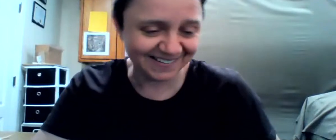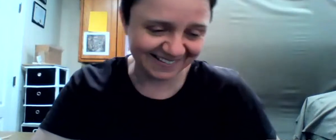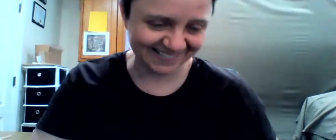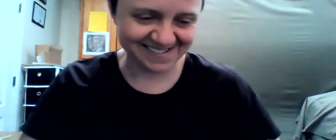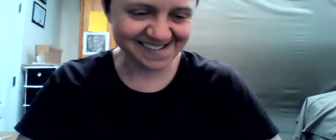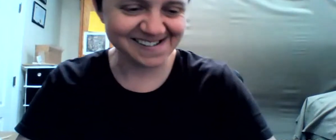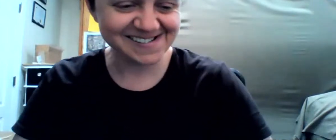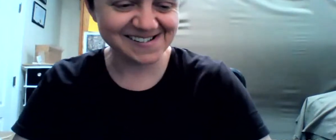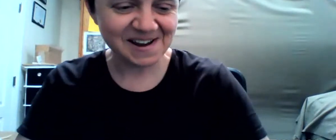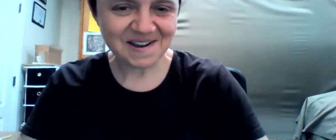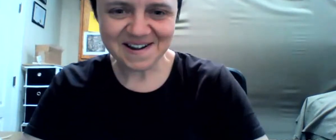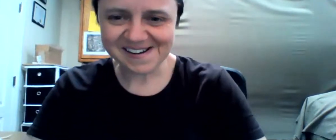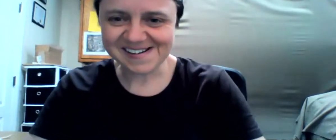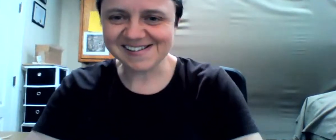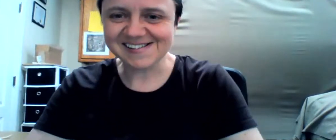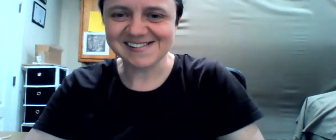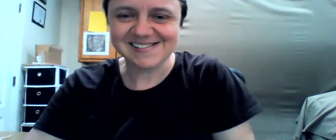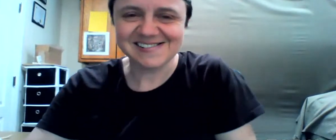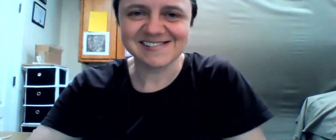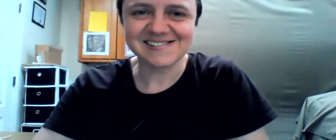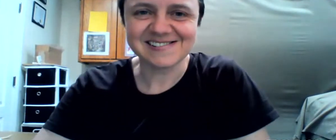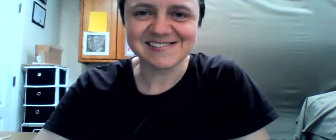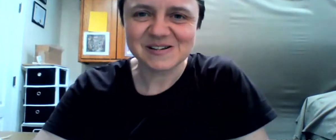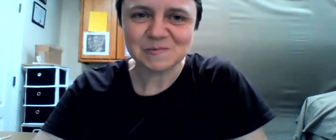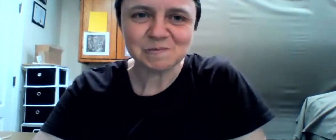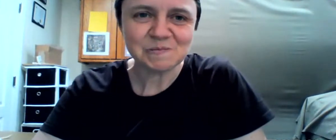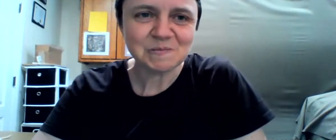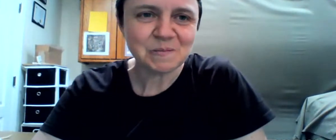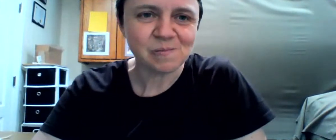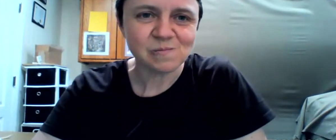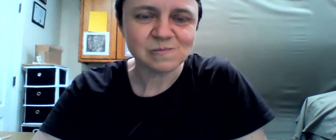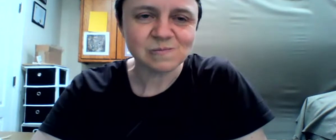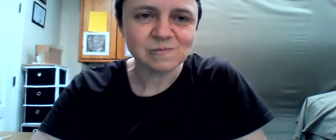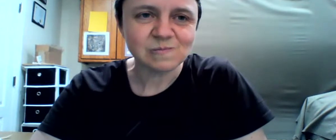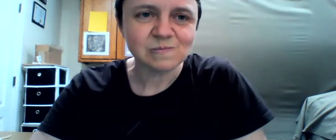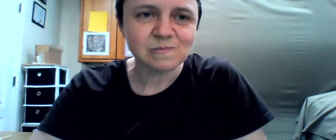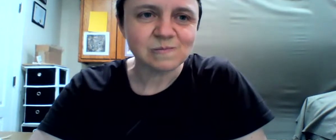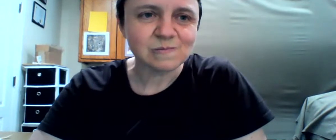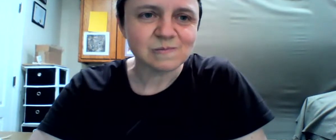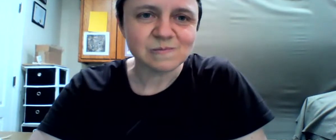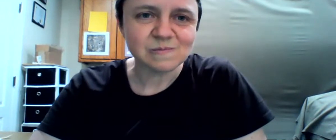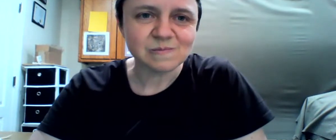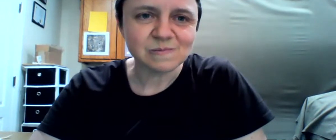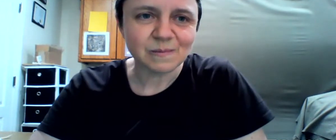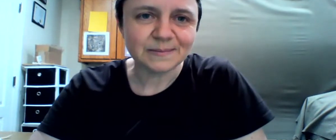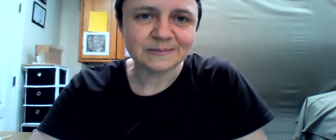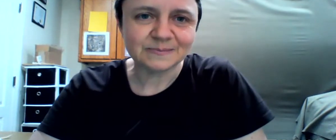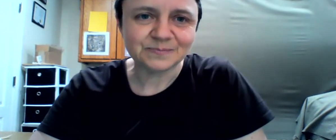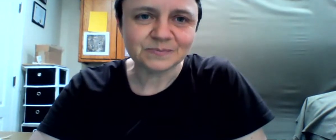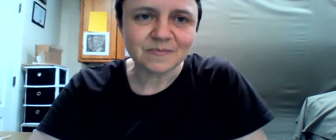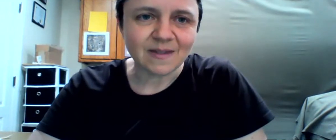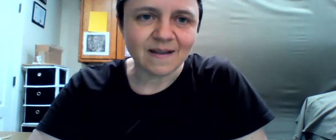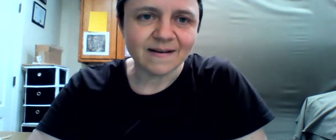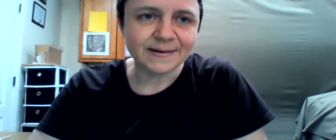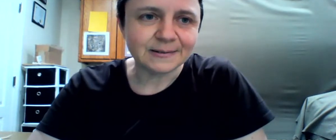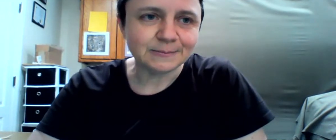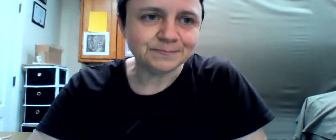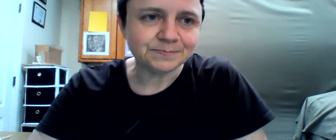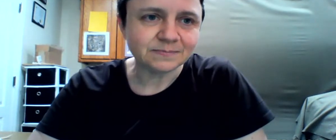week? Yeah, busy and a little tiring as well, but pretty good.